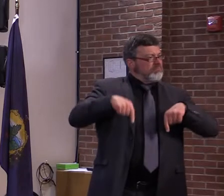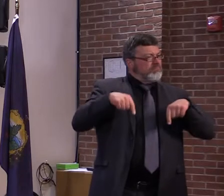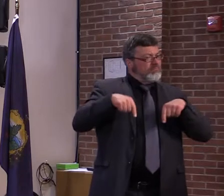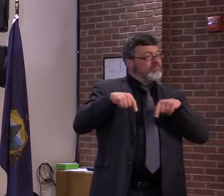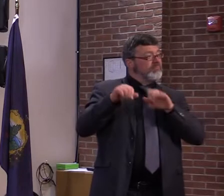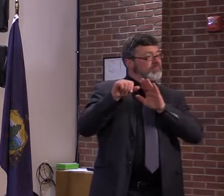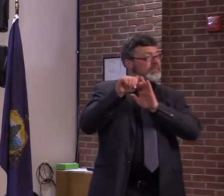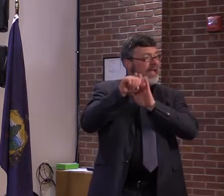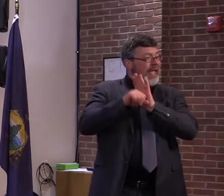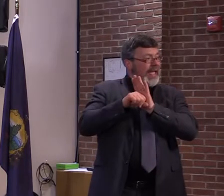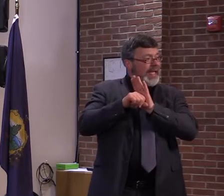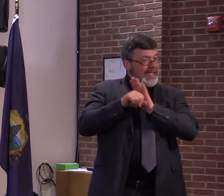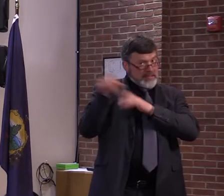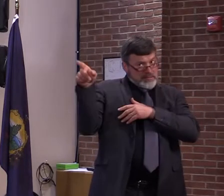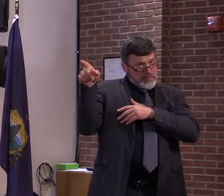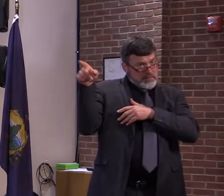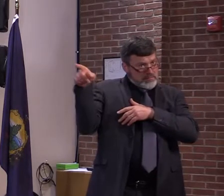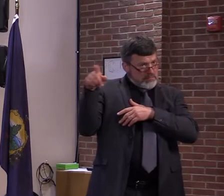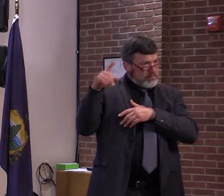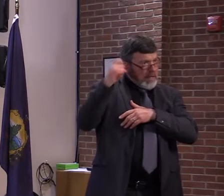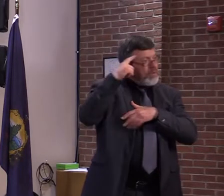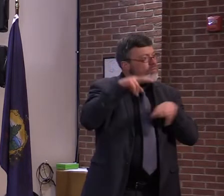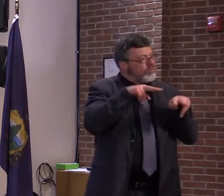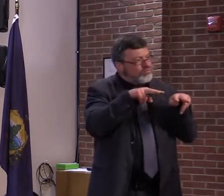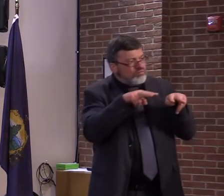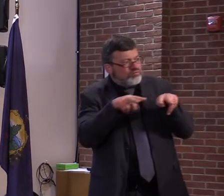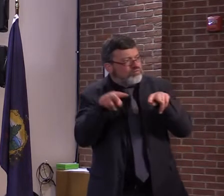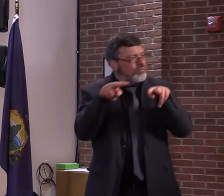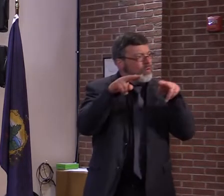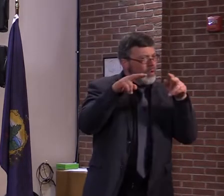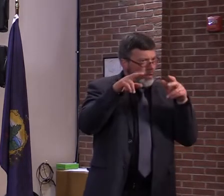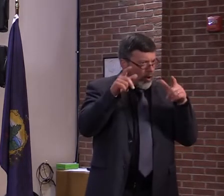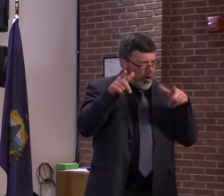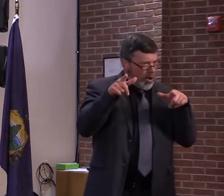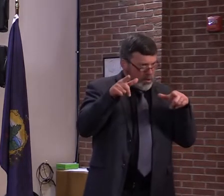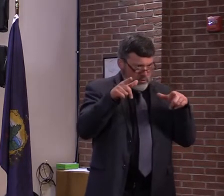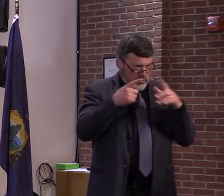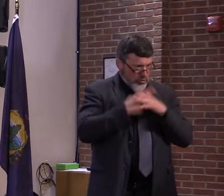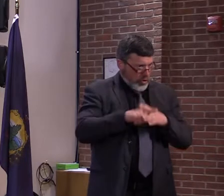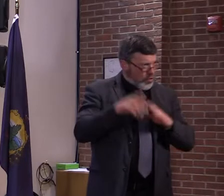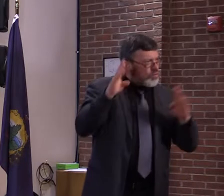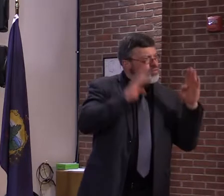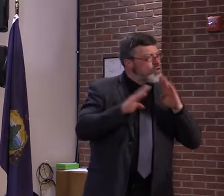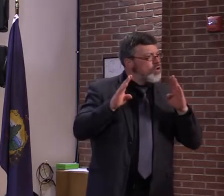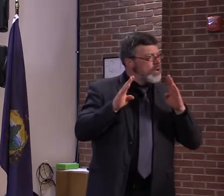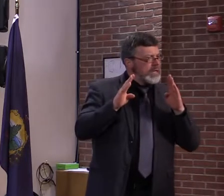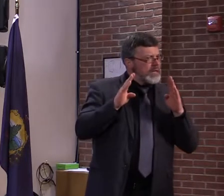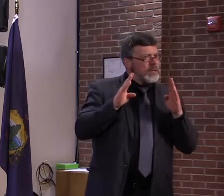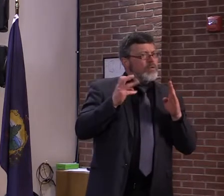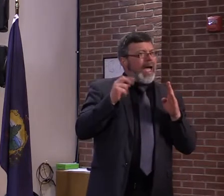an eye on it to we're somewhat concerned about it? Yeah.